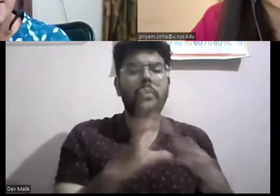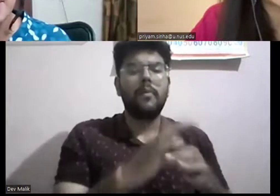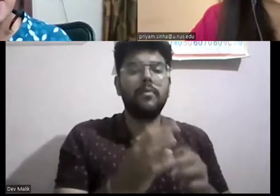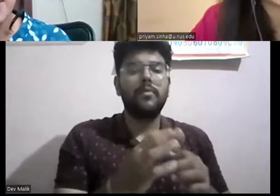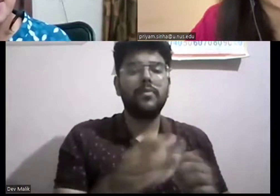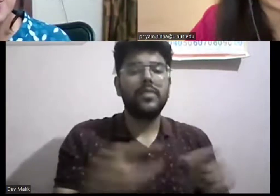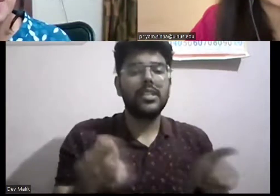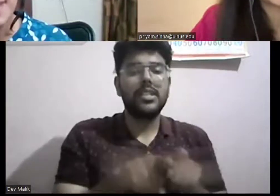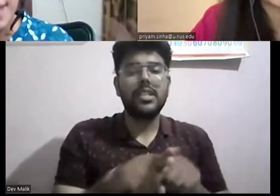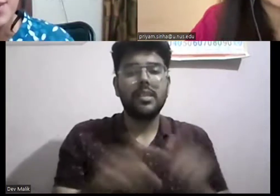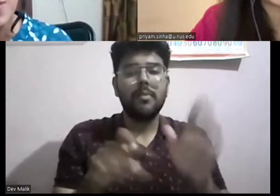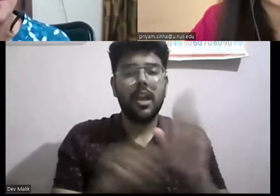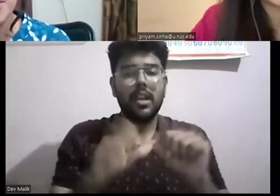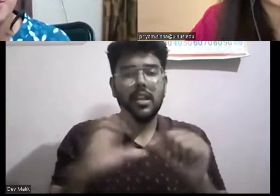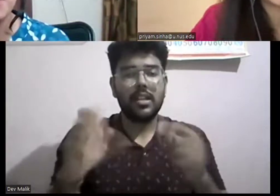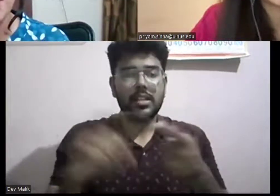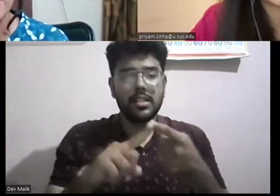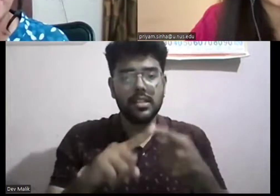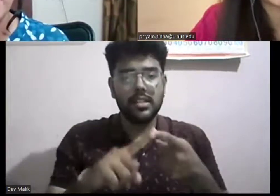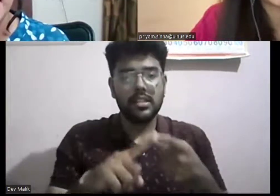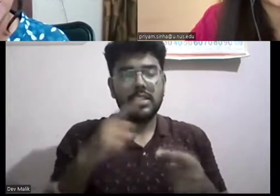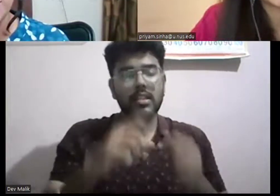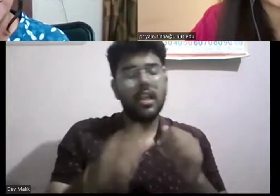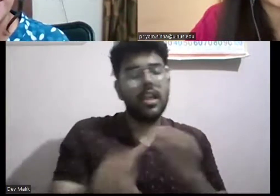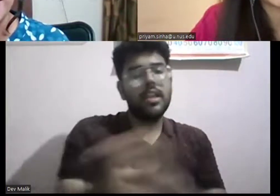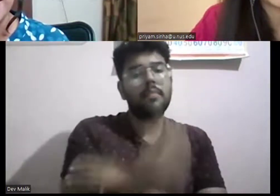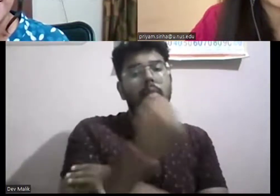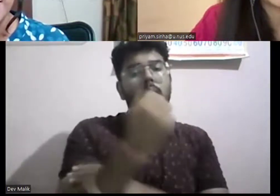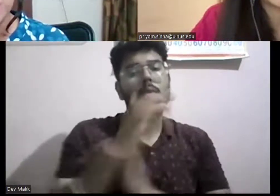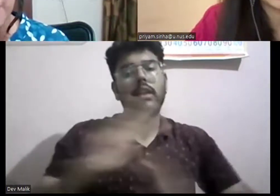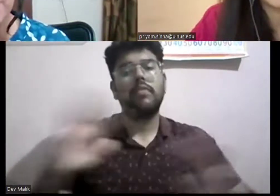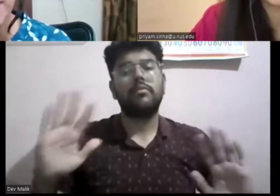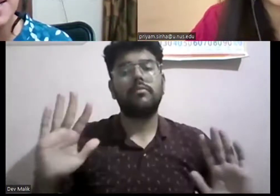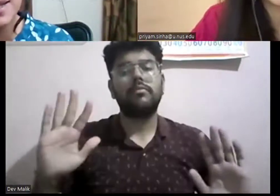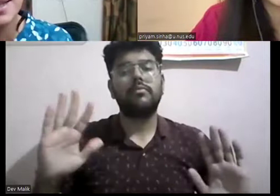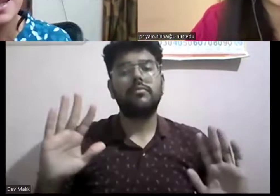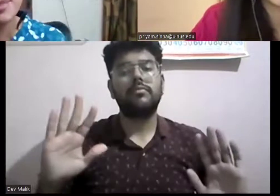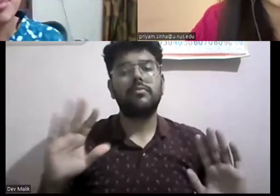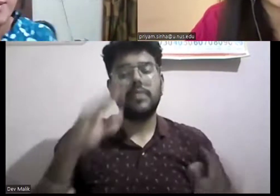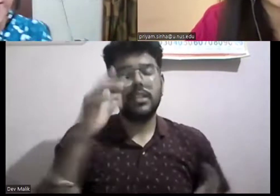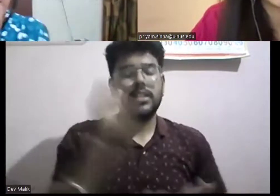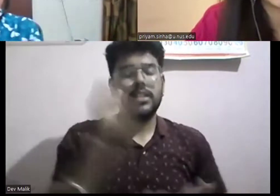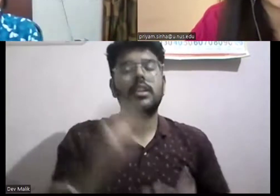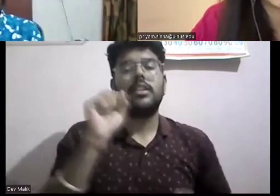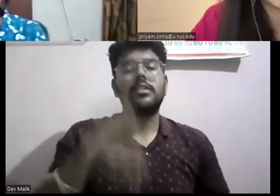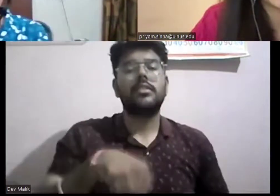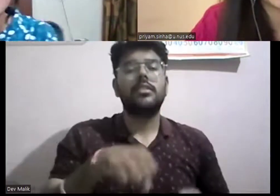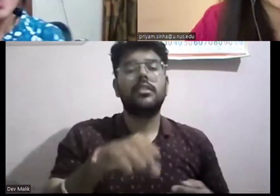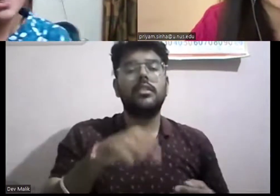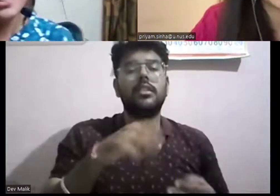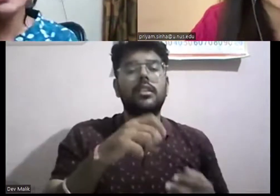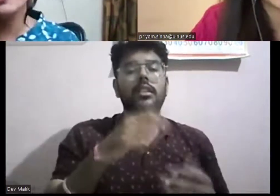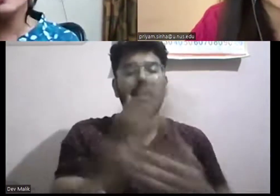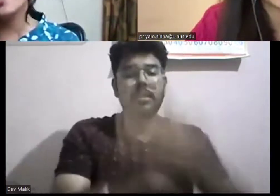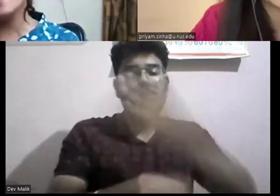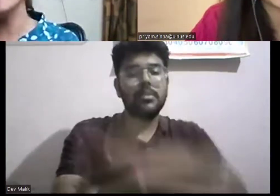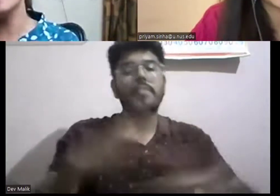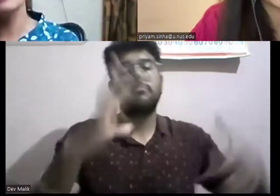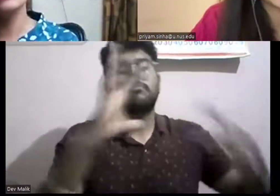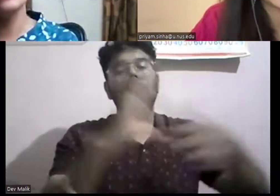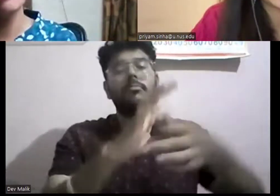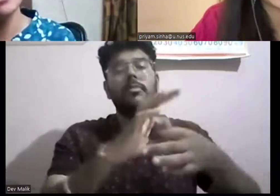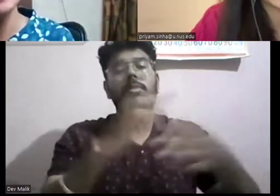race, it is all about a power relation. So definitely it's a power relation, and one needs to look